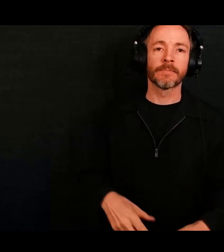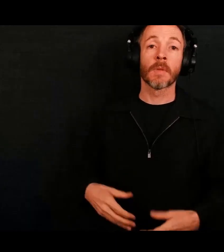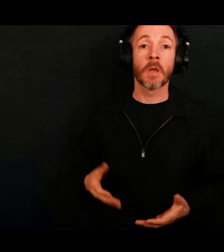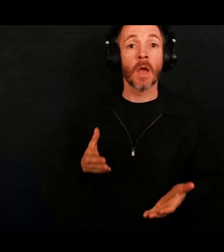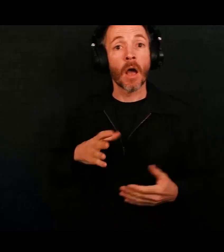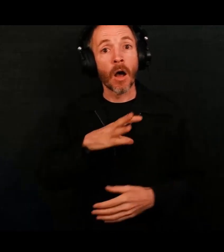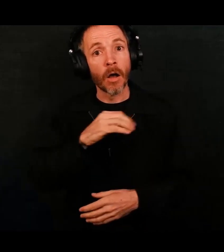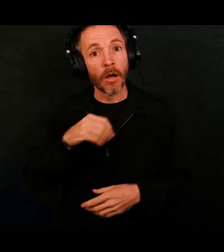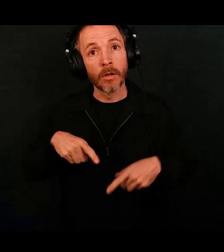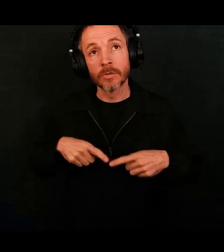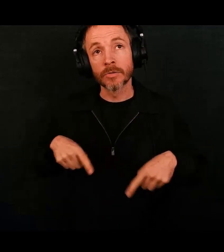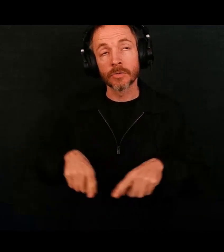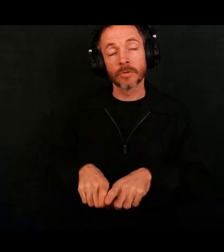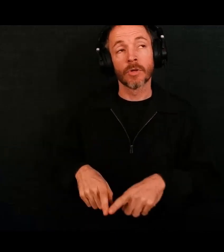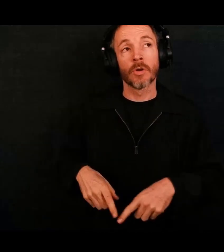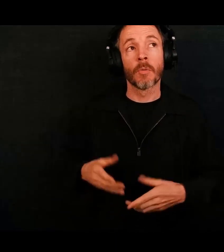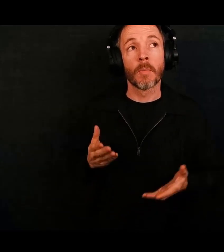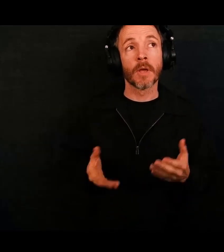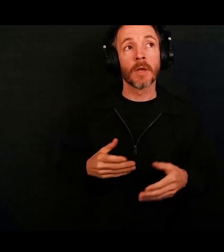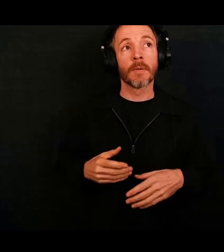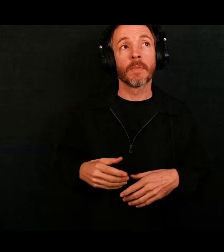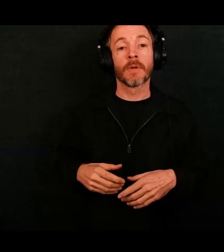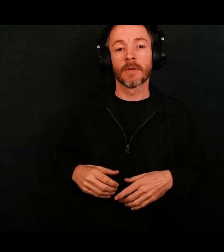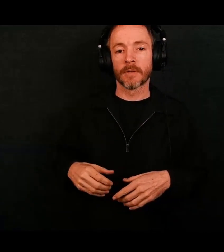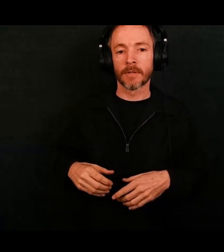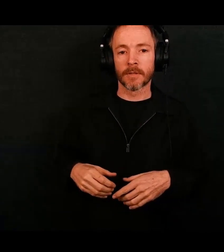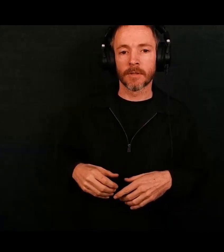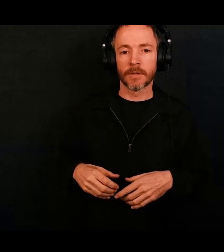get thick. Like,